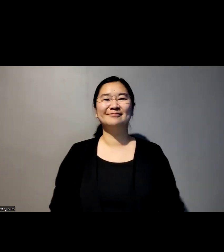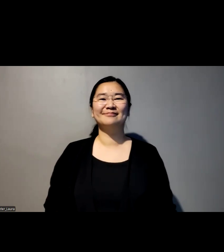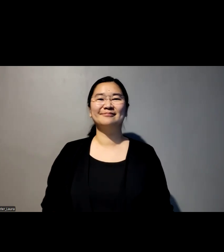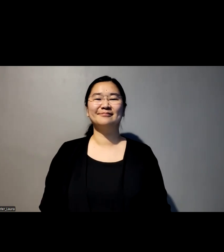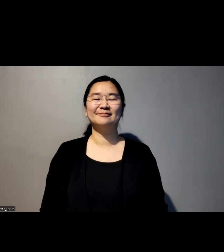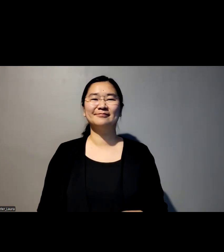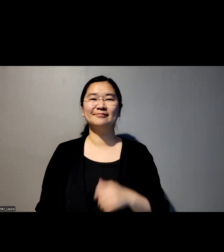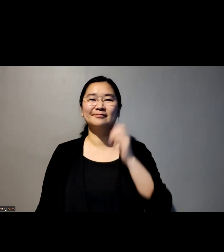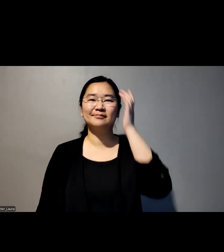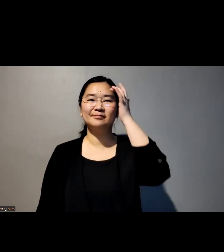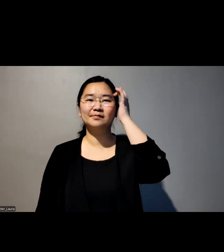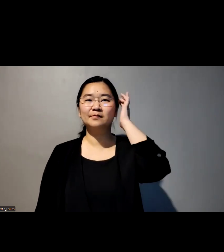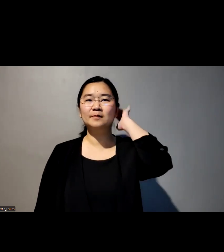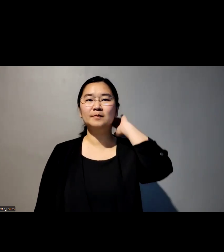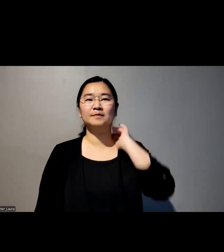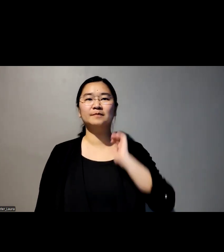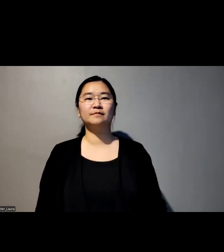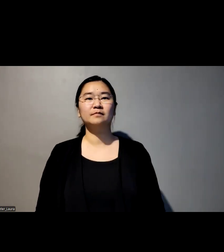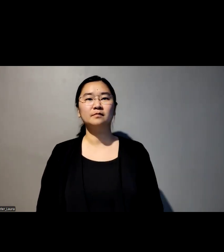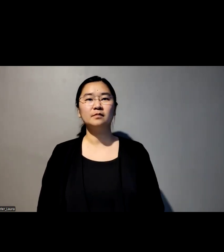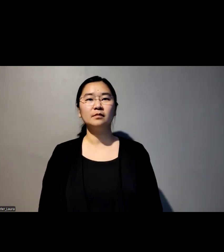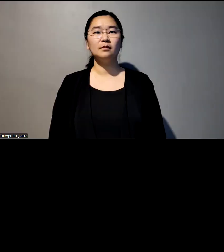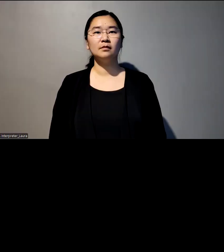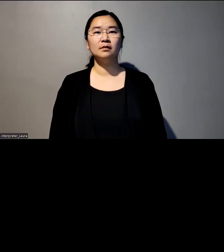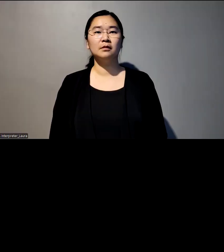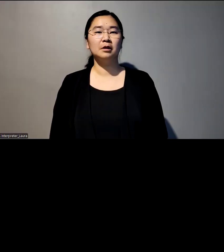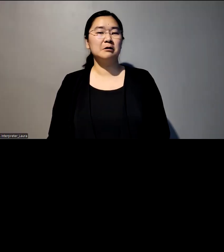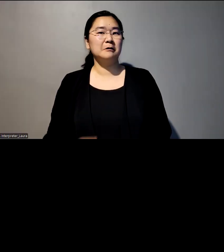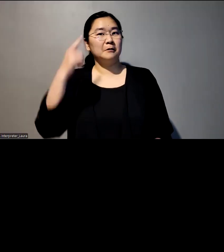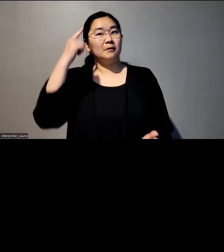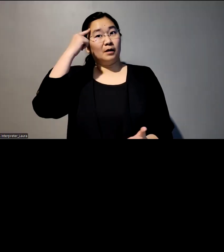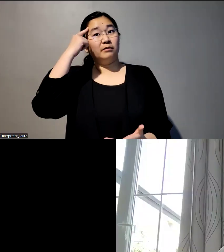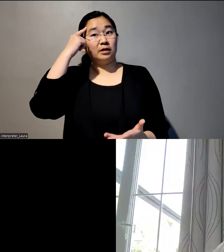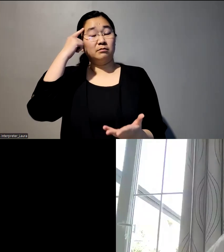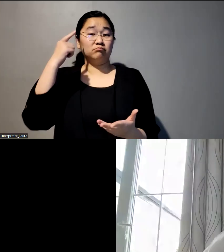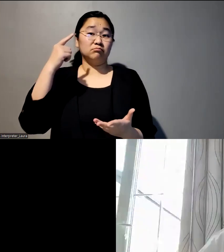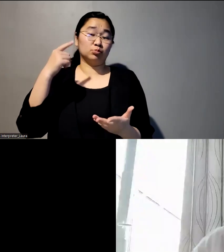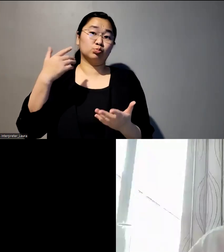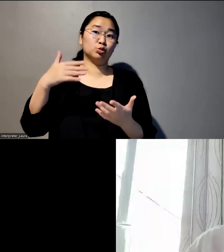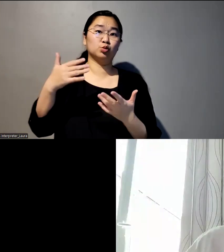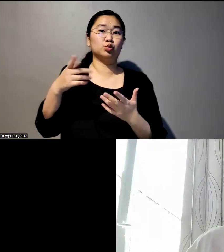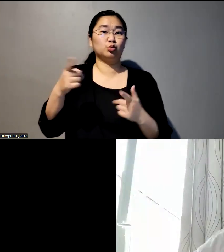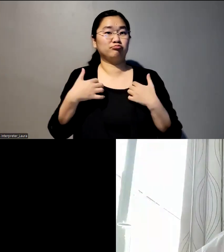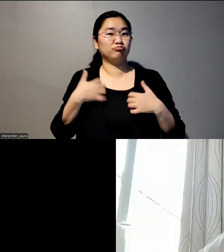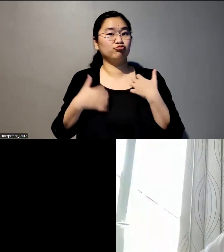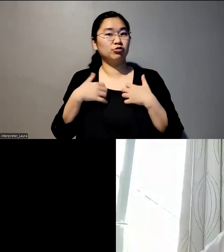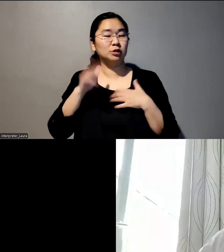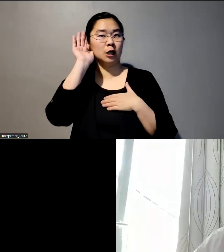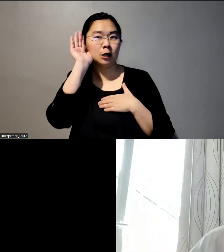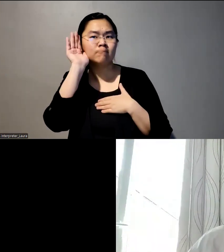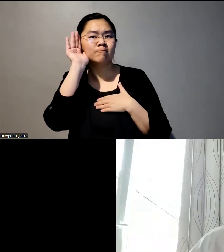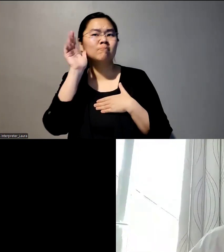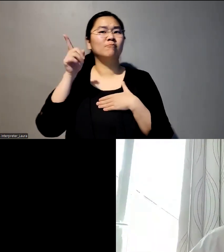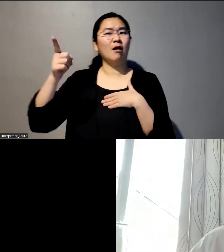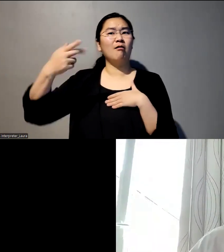But I think it's been very interesting to hear about the situation. Halina, is this connection better?